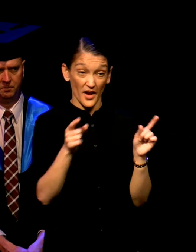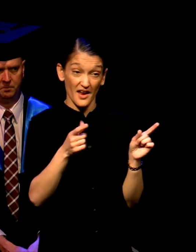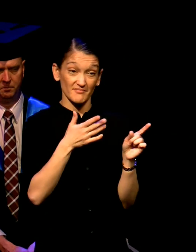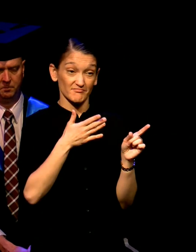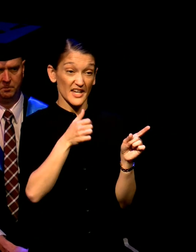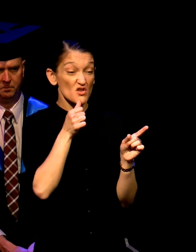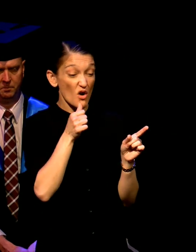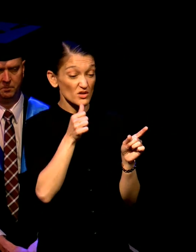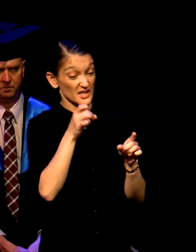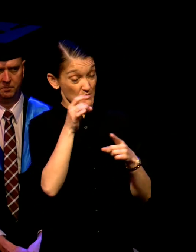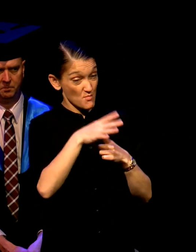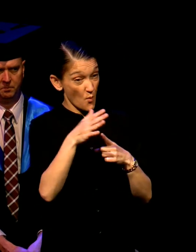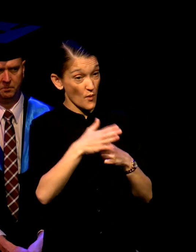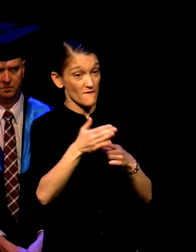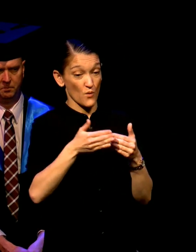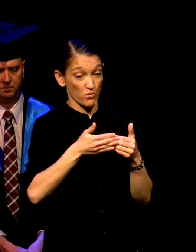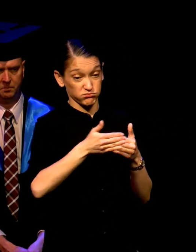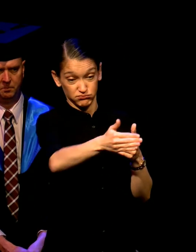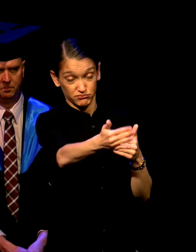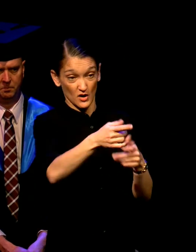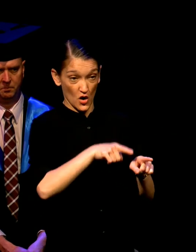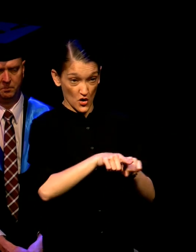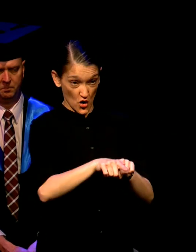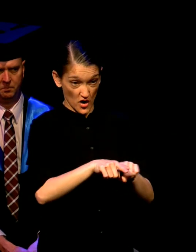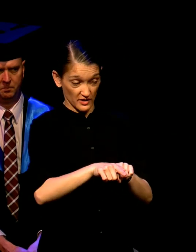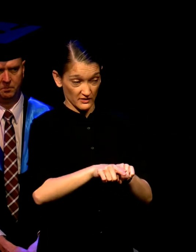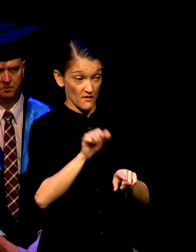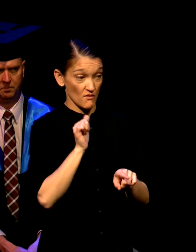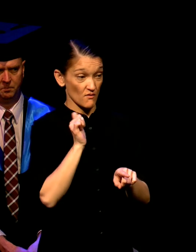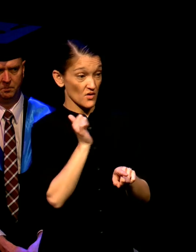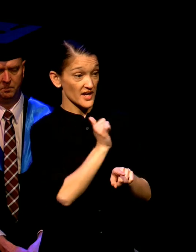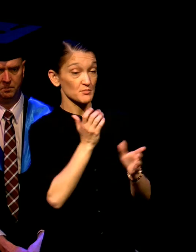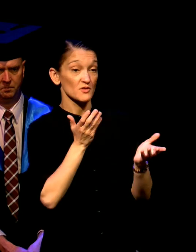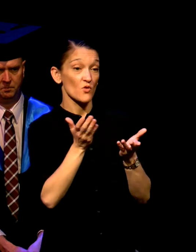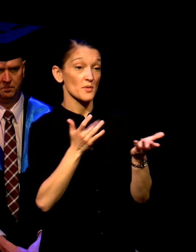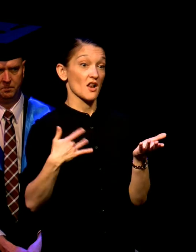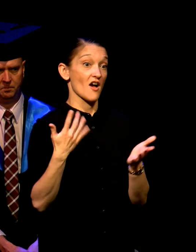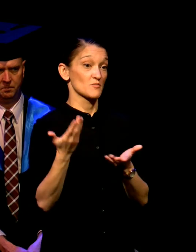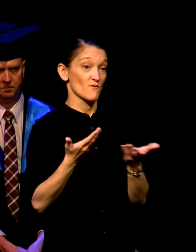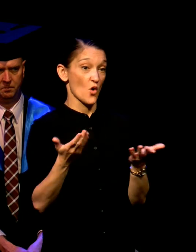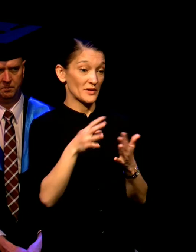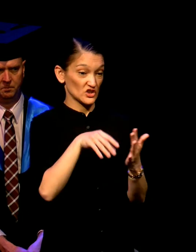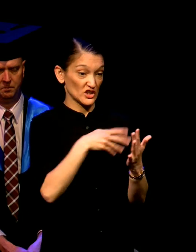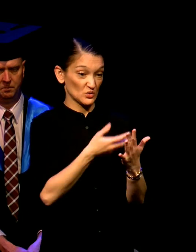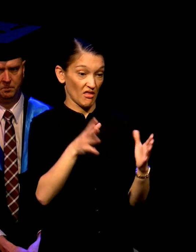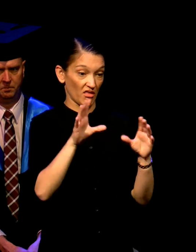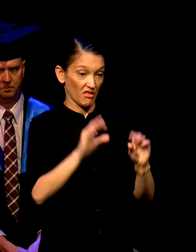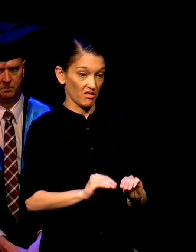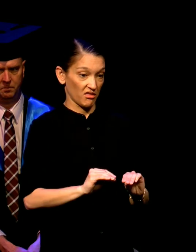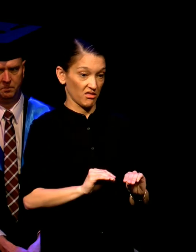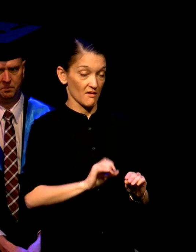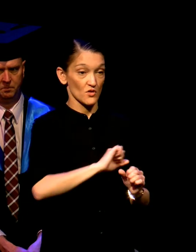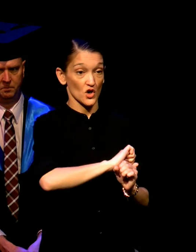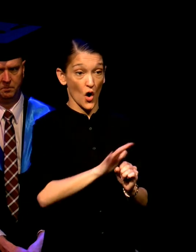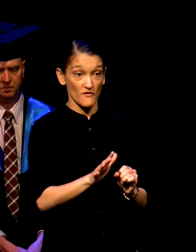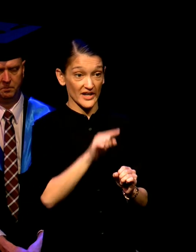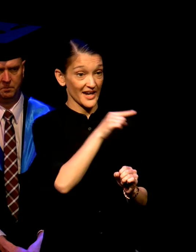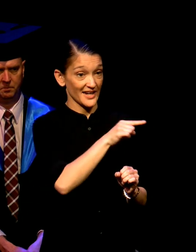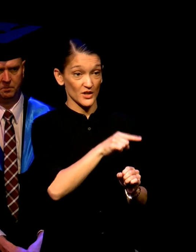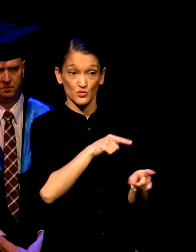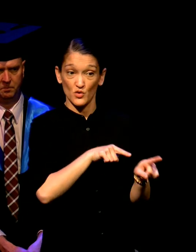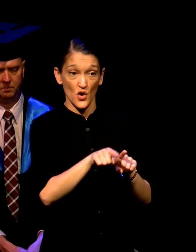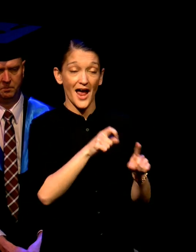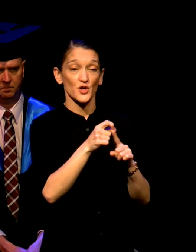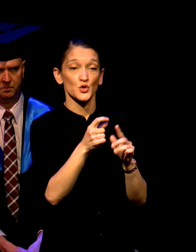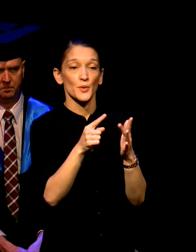COVID brought an abrupt end to his international live performance schedule, Ben had to pivot and pivot quickly.